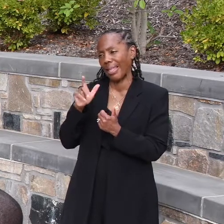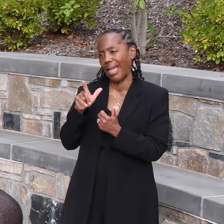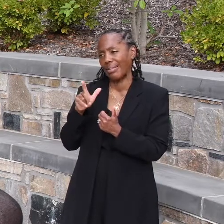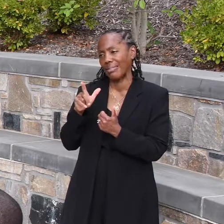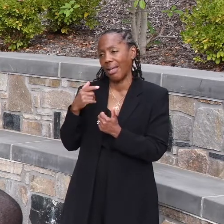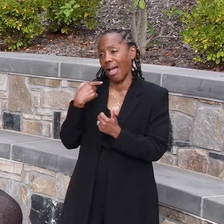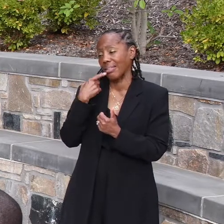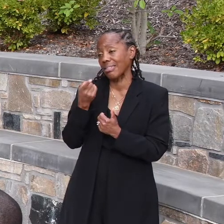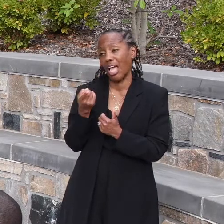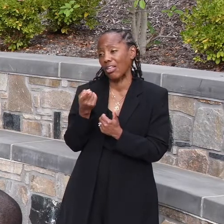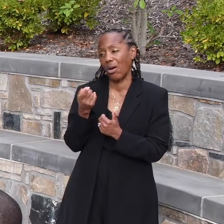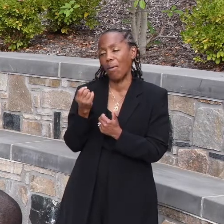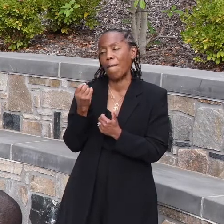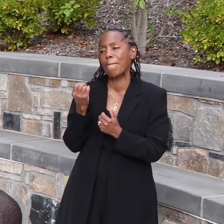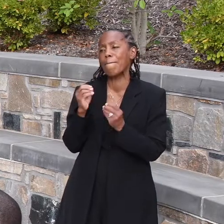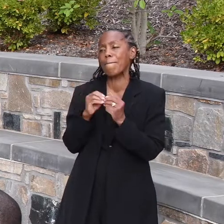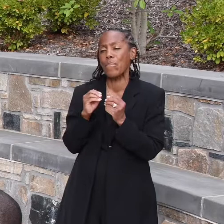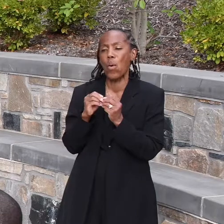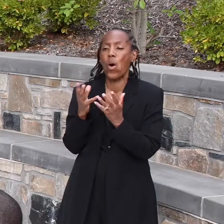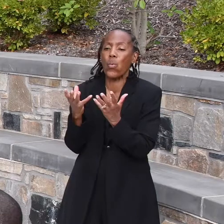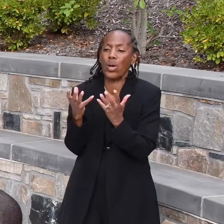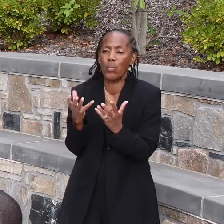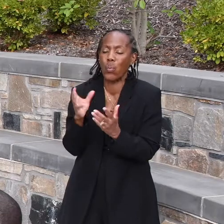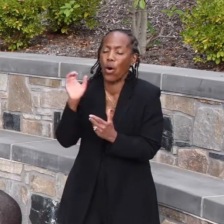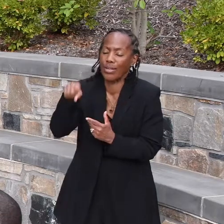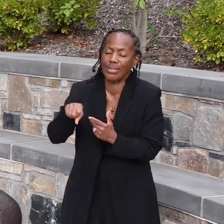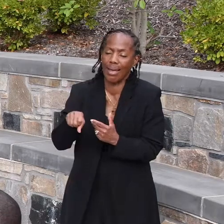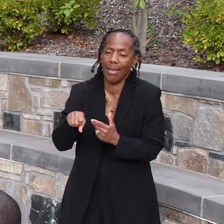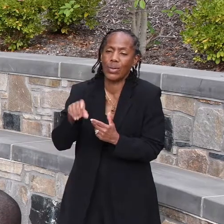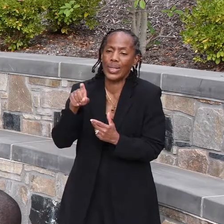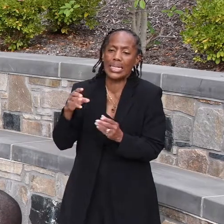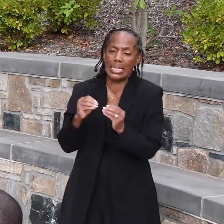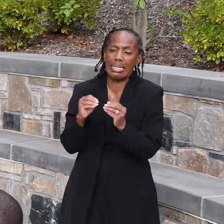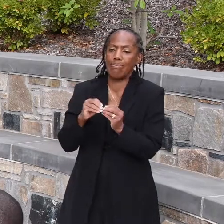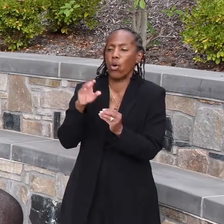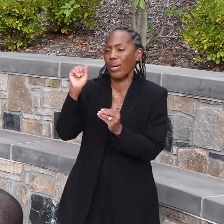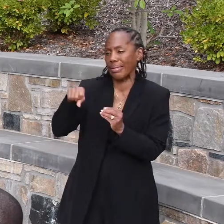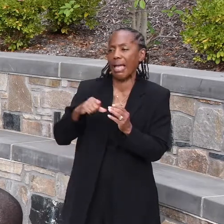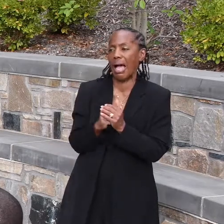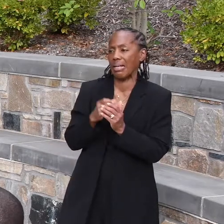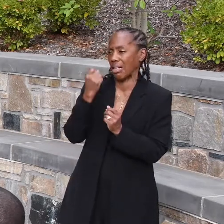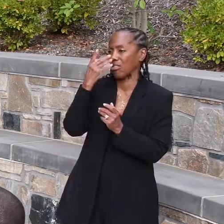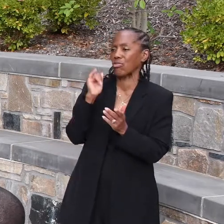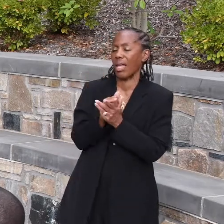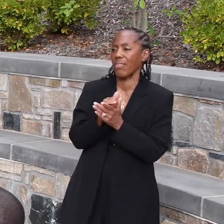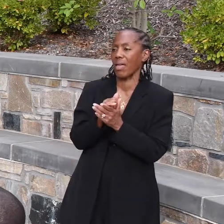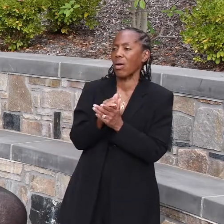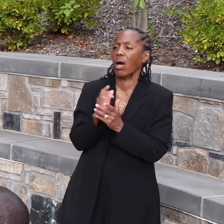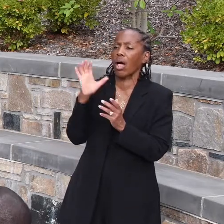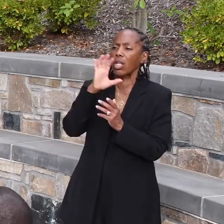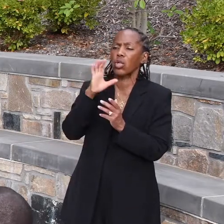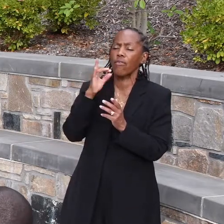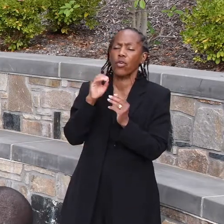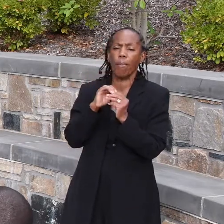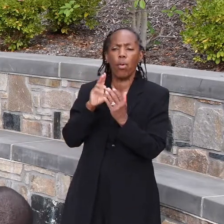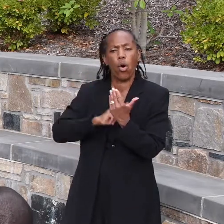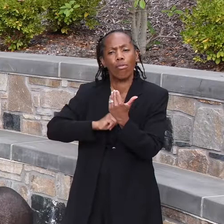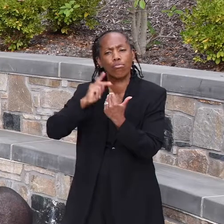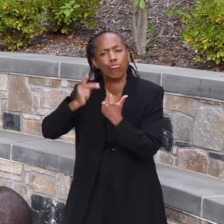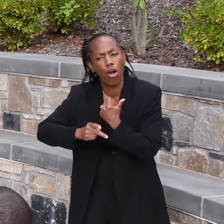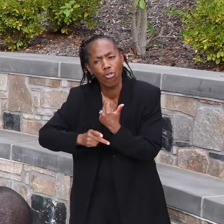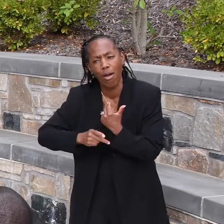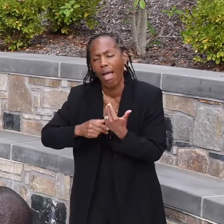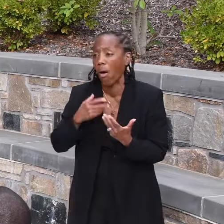can tell you there's a lot more things that we want, that we know we need. And so we're going to look for more programs. We're going to continue to